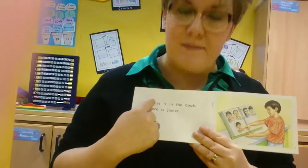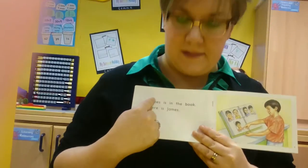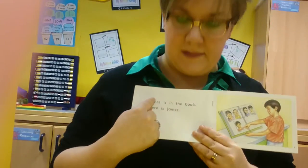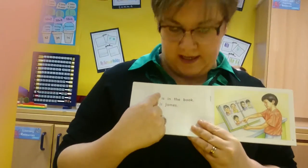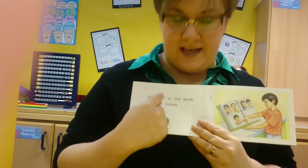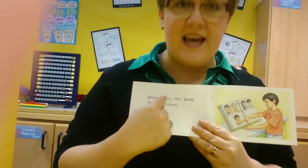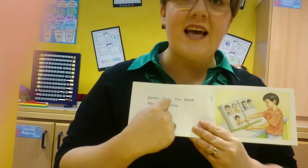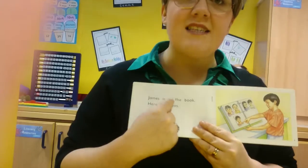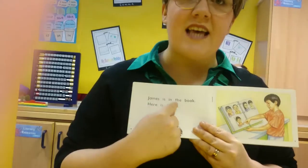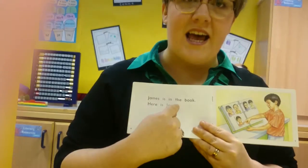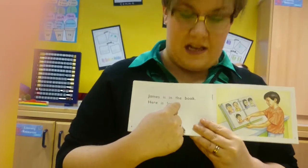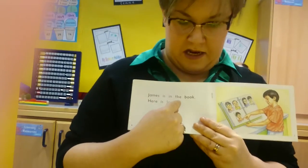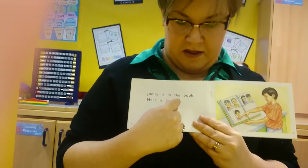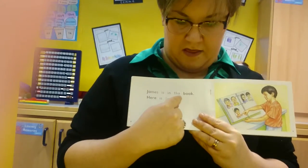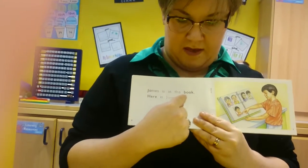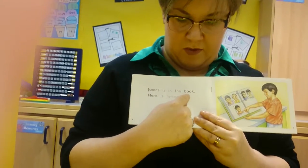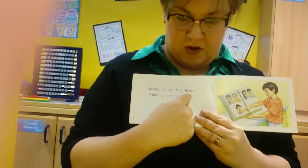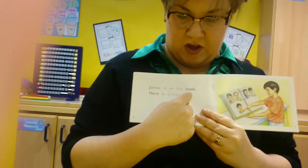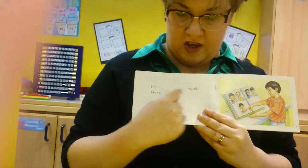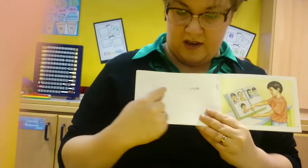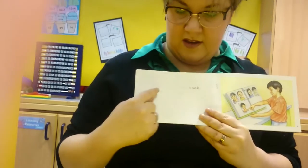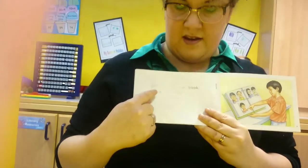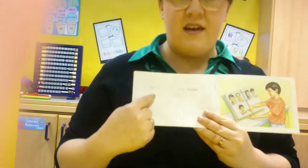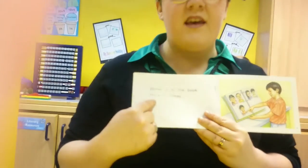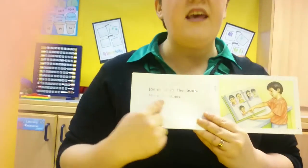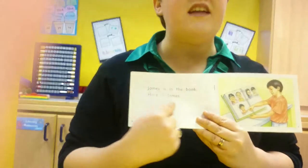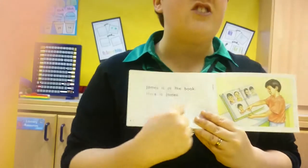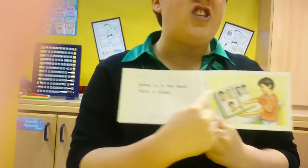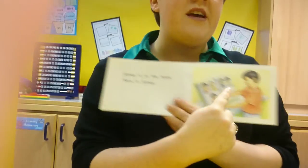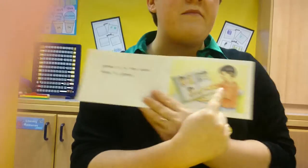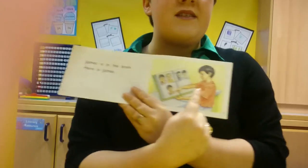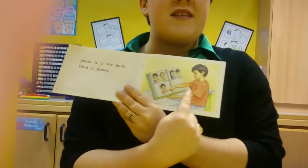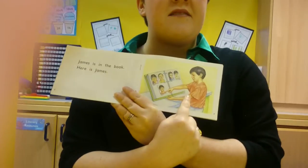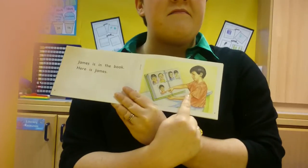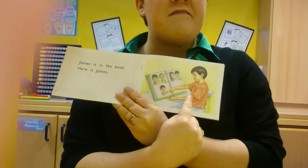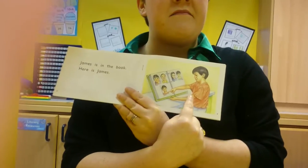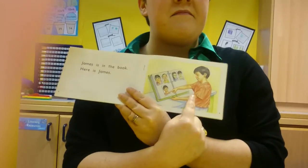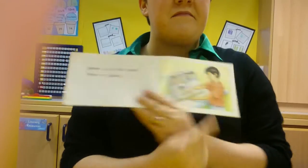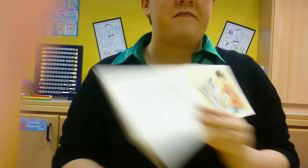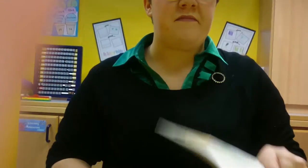James is in the book. Here is James.